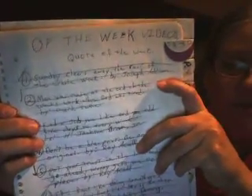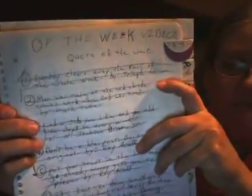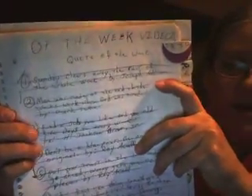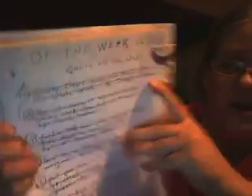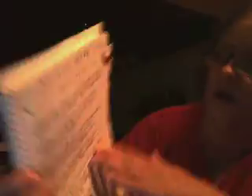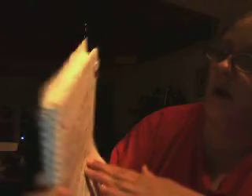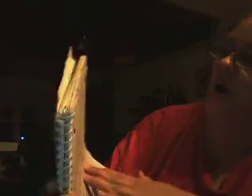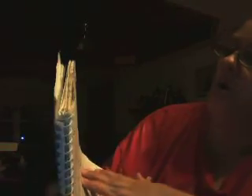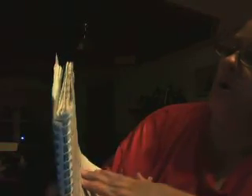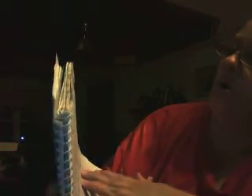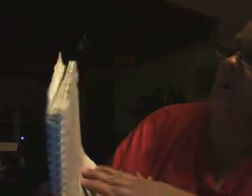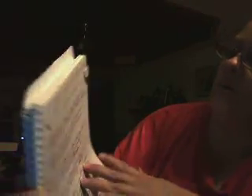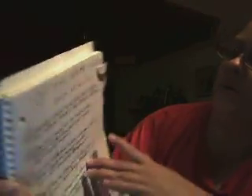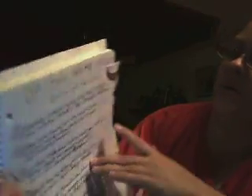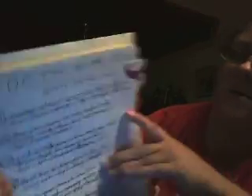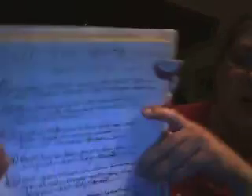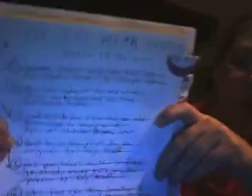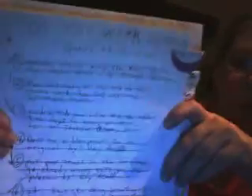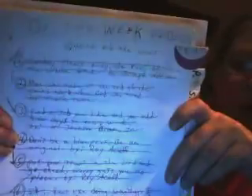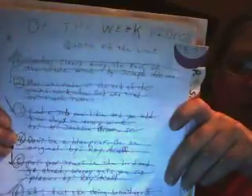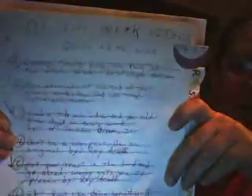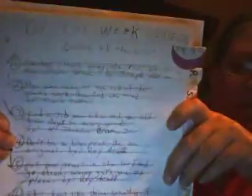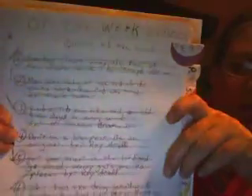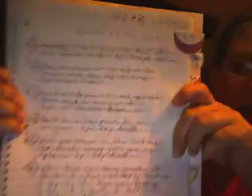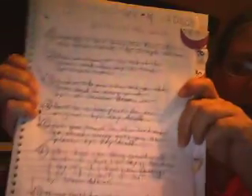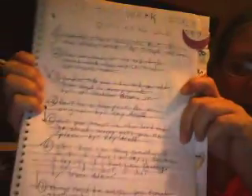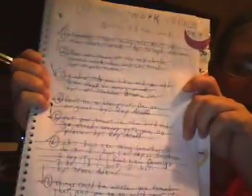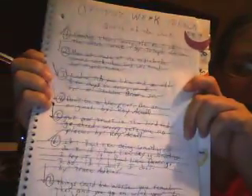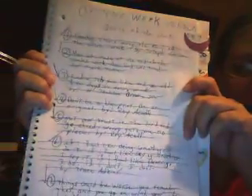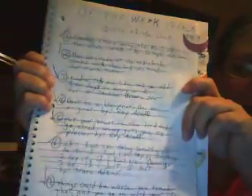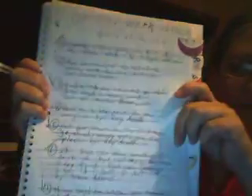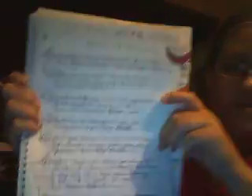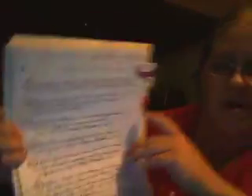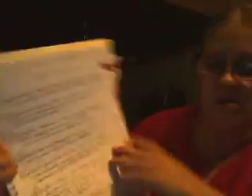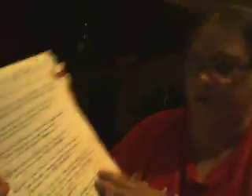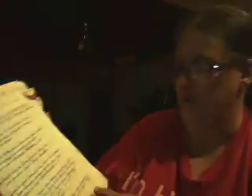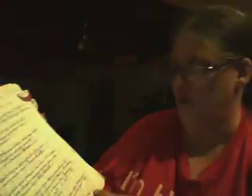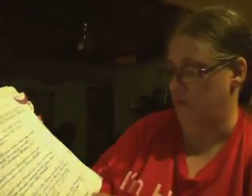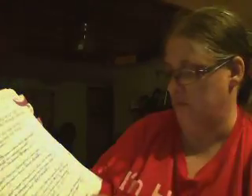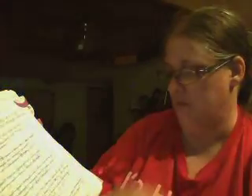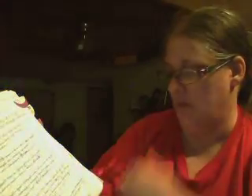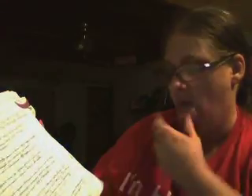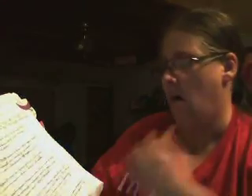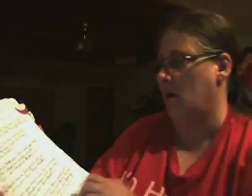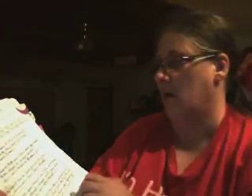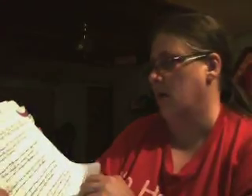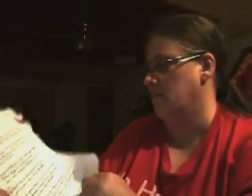week videos. Quote of the week, and as you can see, I've scratched through all of